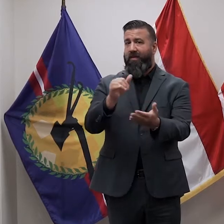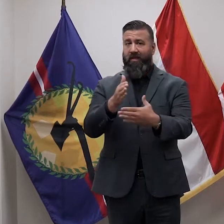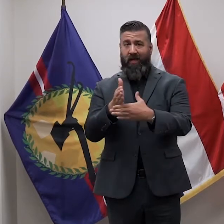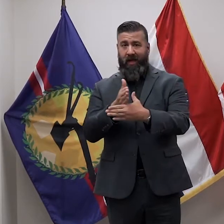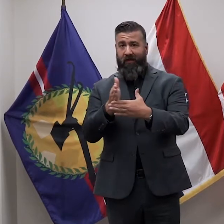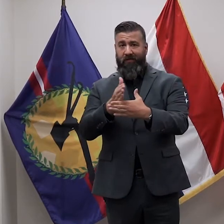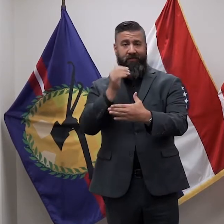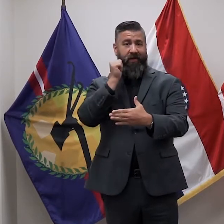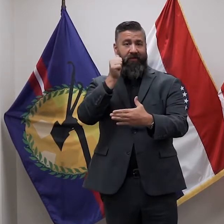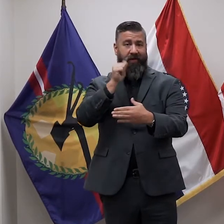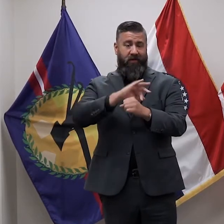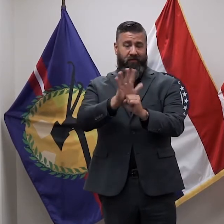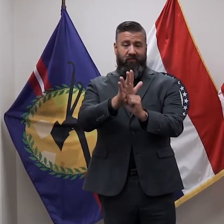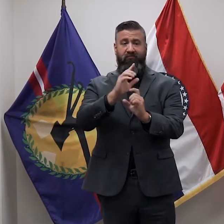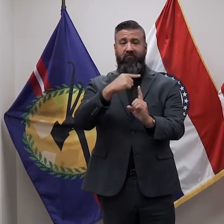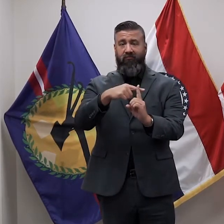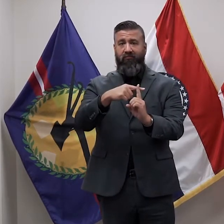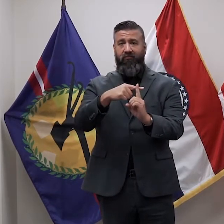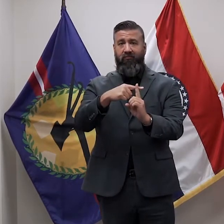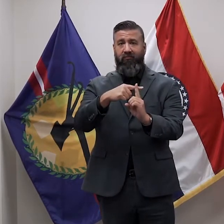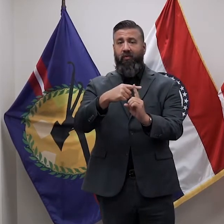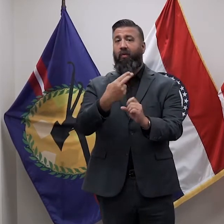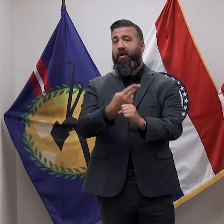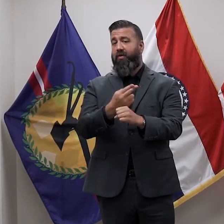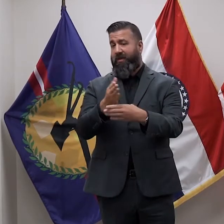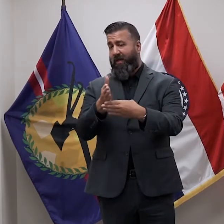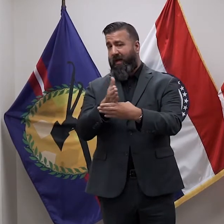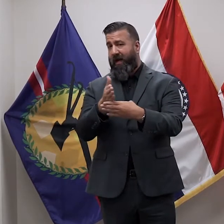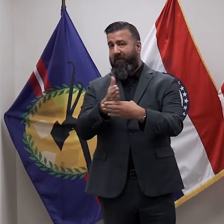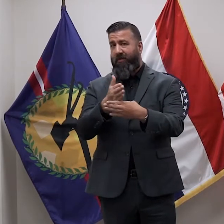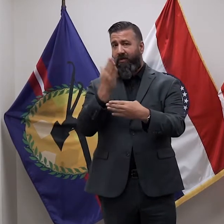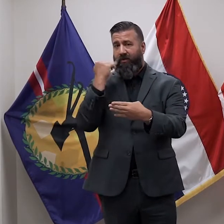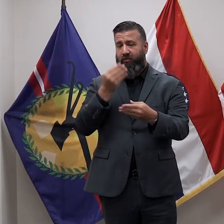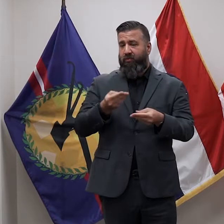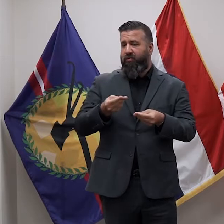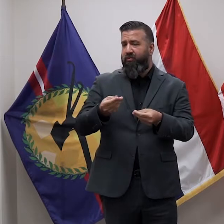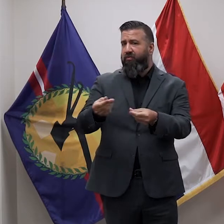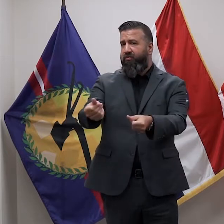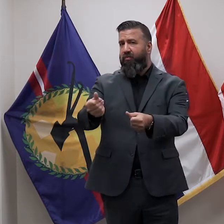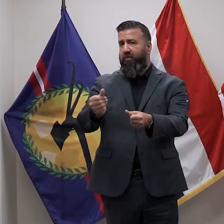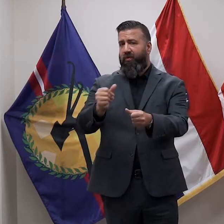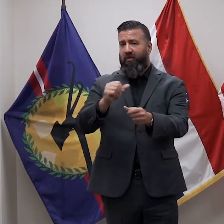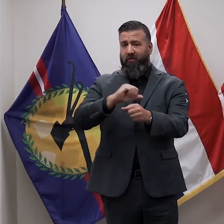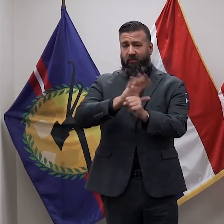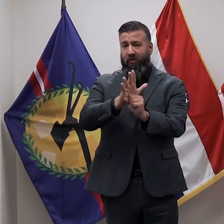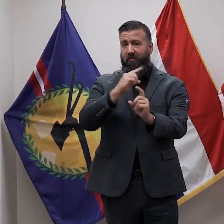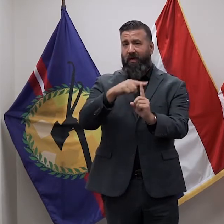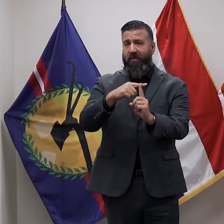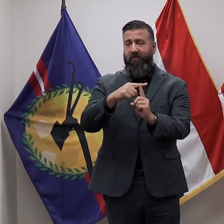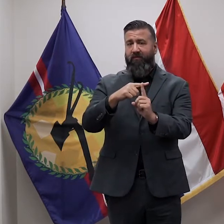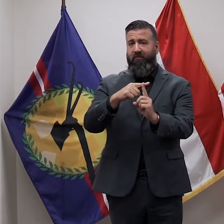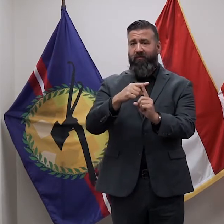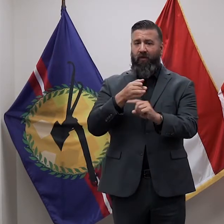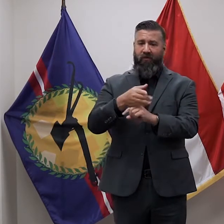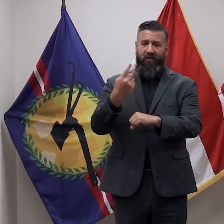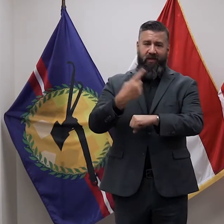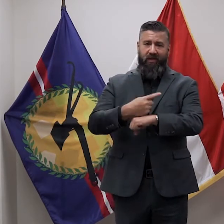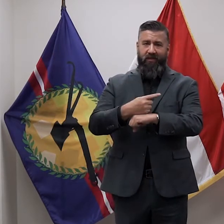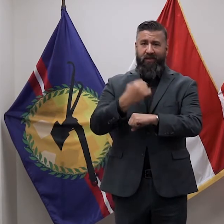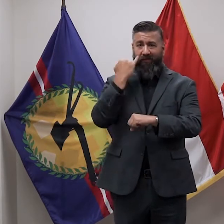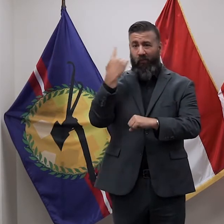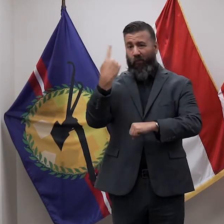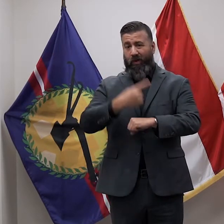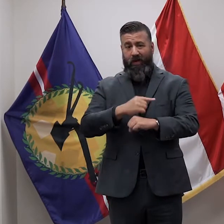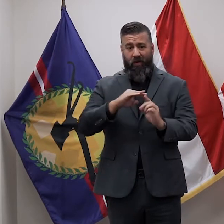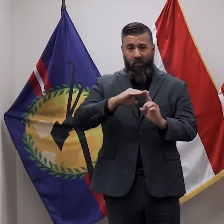of daily cases. We do use a rolling average in order to smooth out those cases over the last 7 days so that any individual daily spike